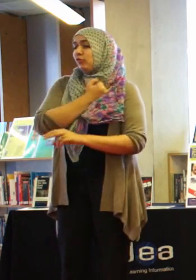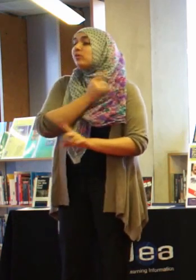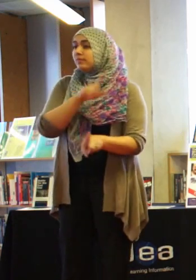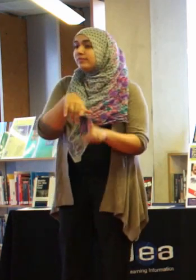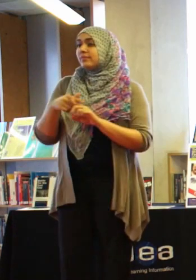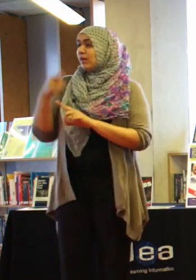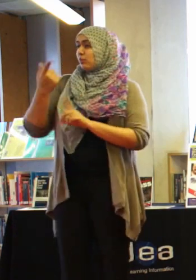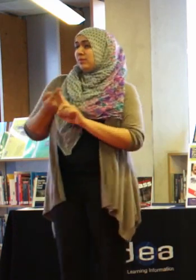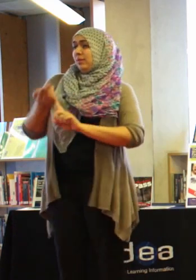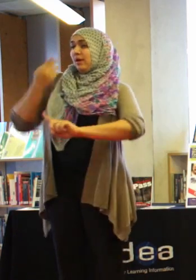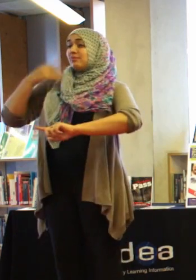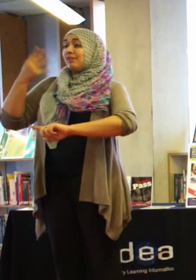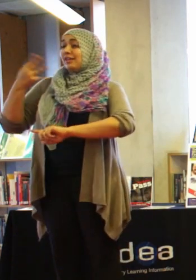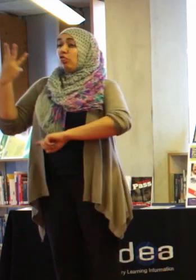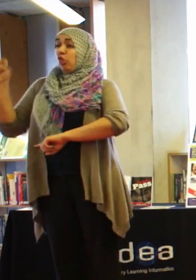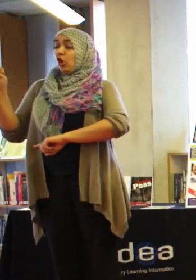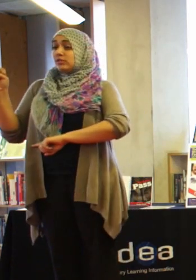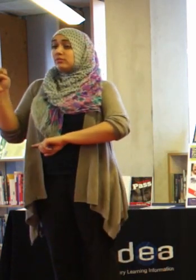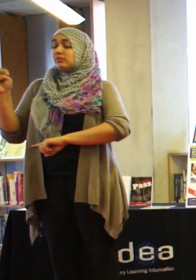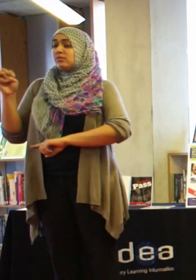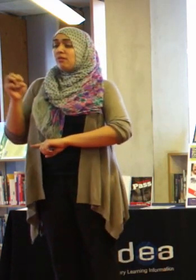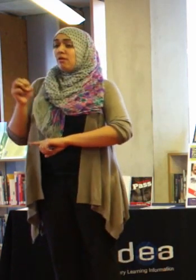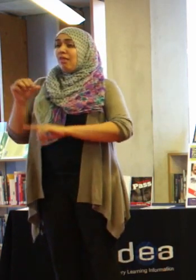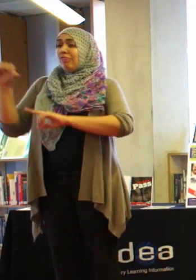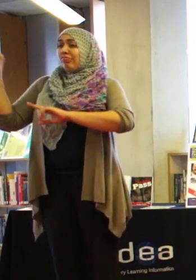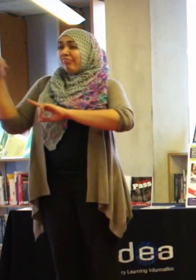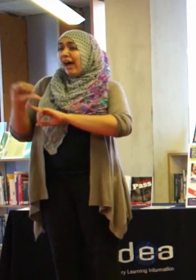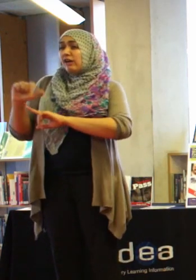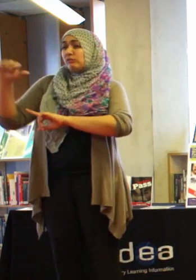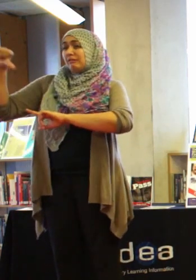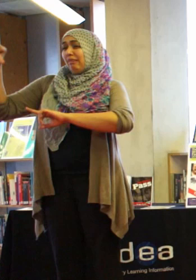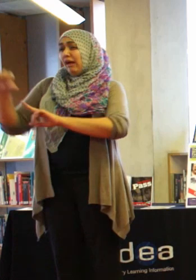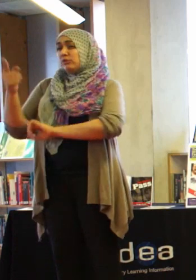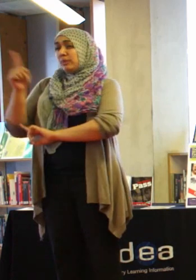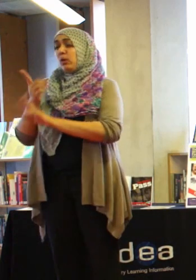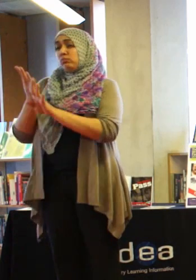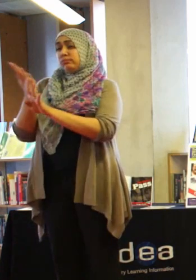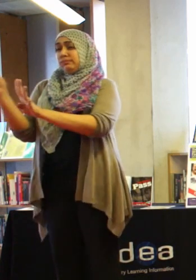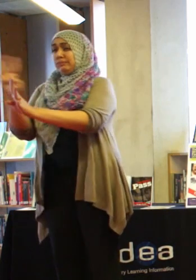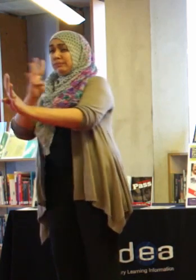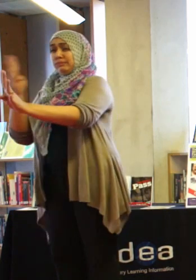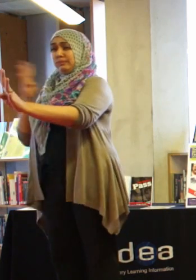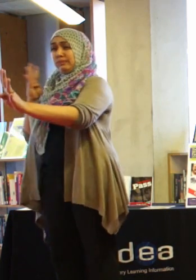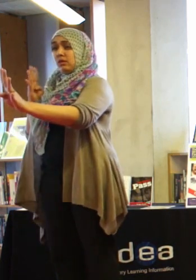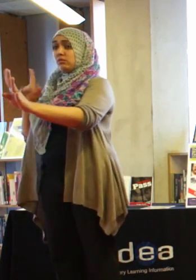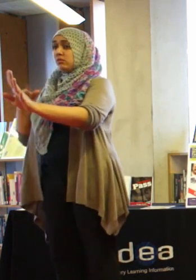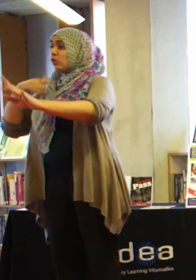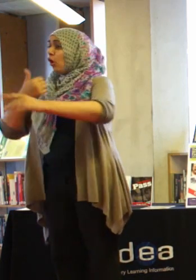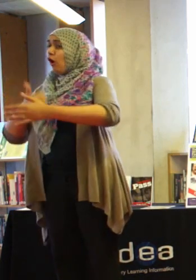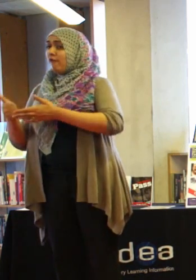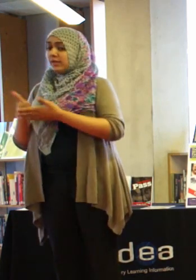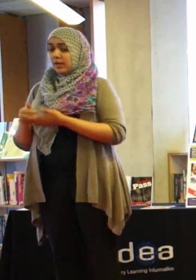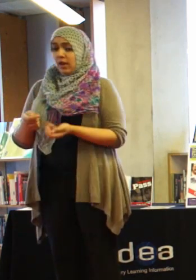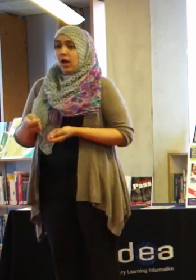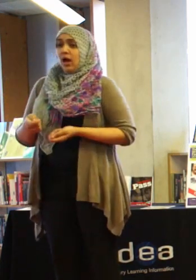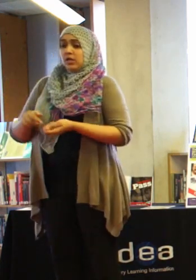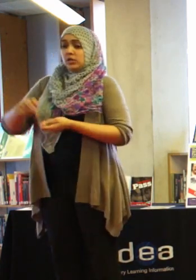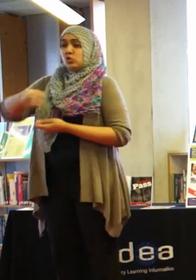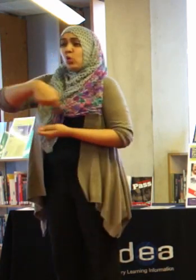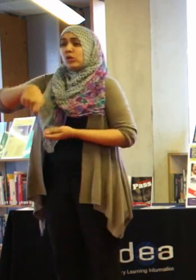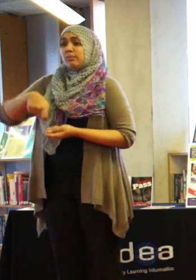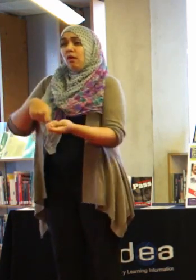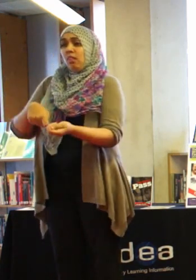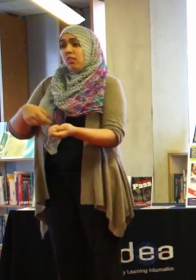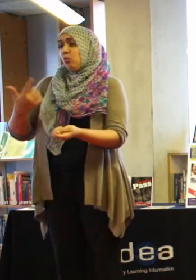1930s, thousands of people queued every night, their children in one arm, a saucepan in the other, and